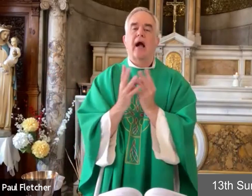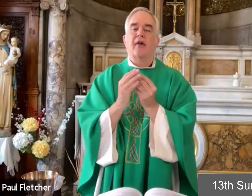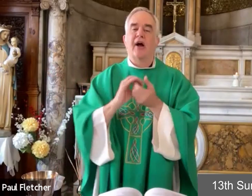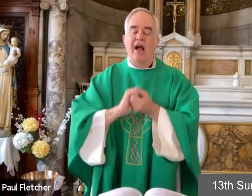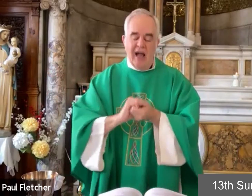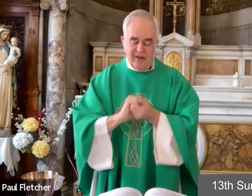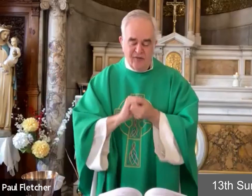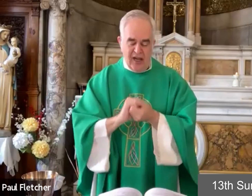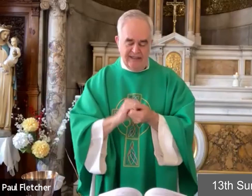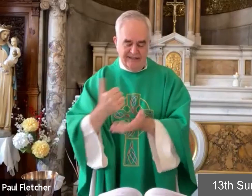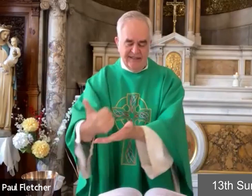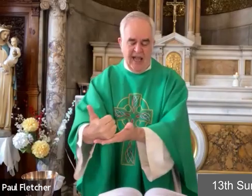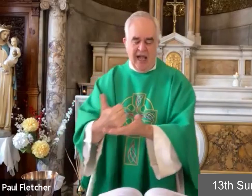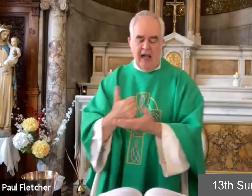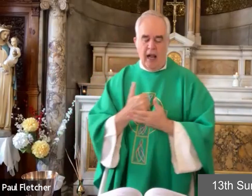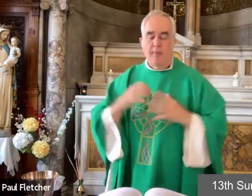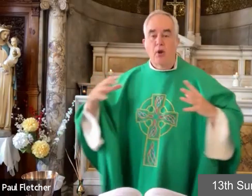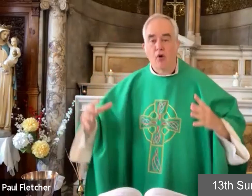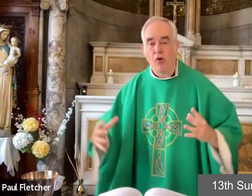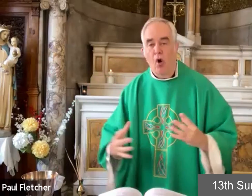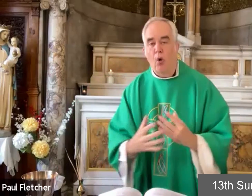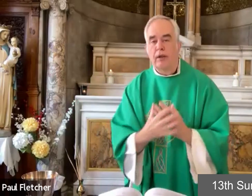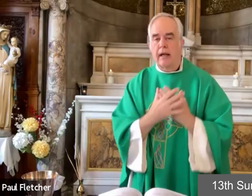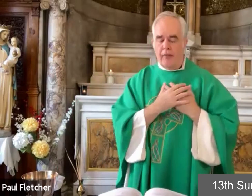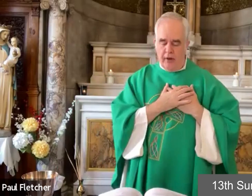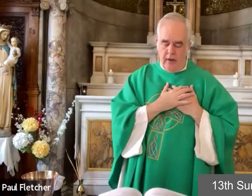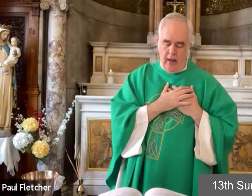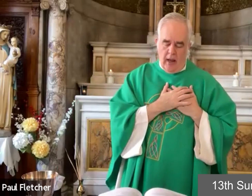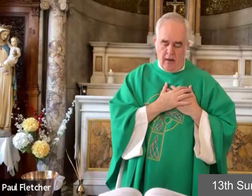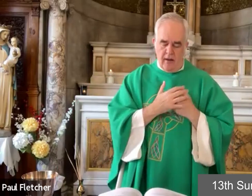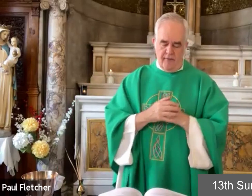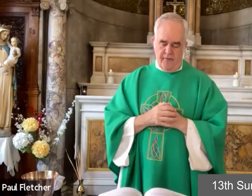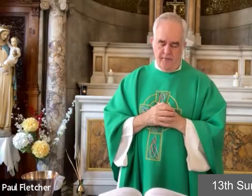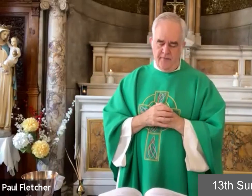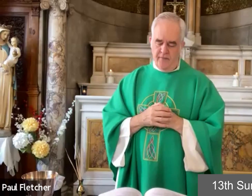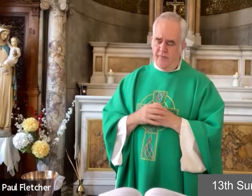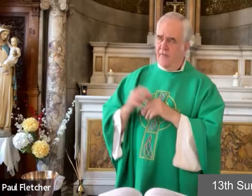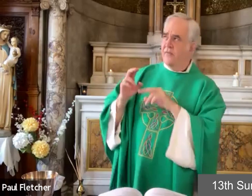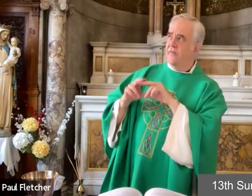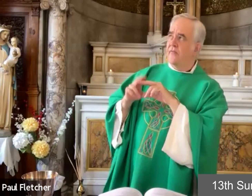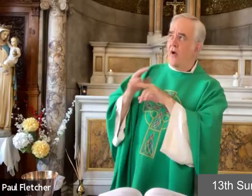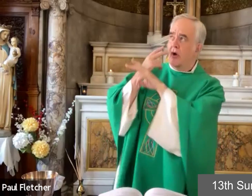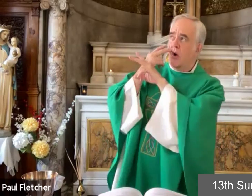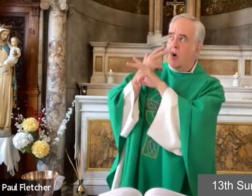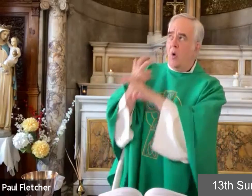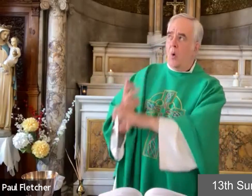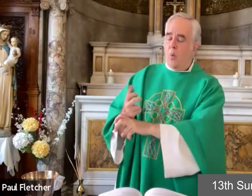together as friends and help us grow together in love. Father,